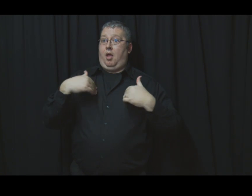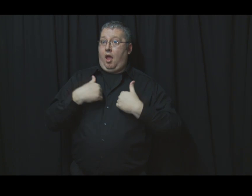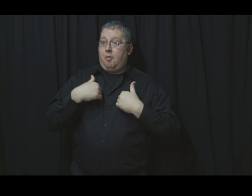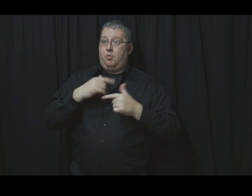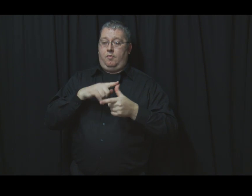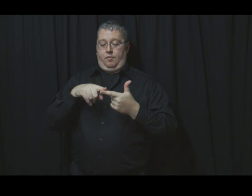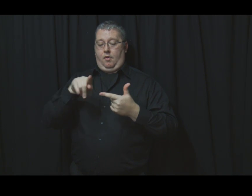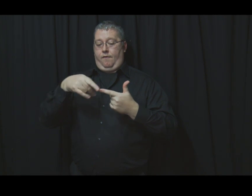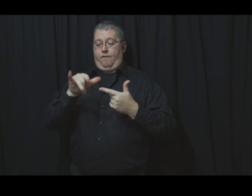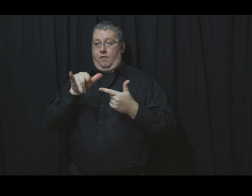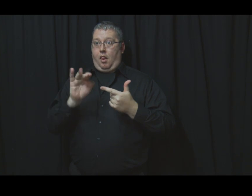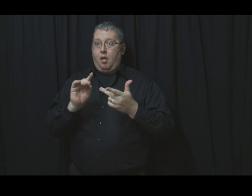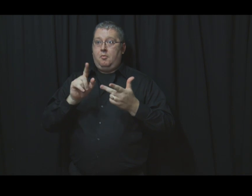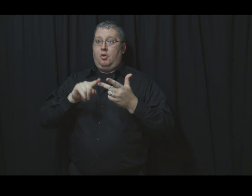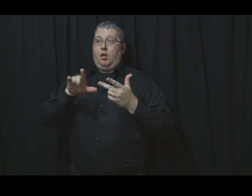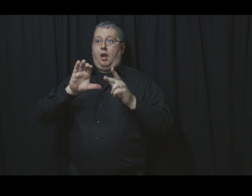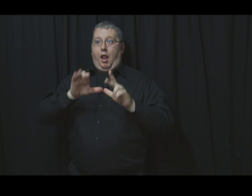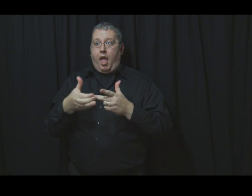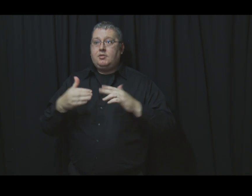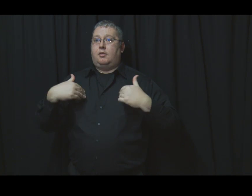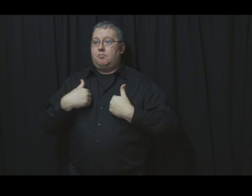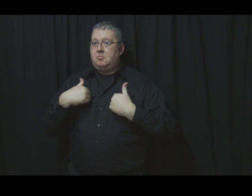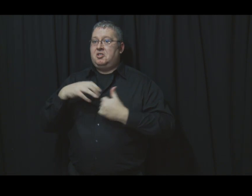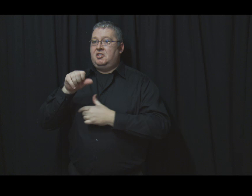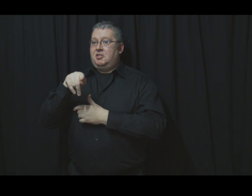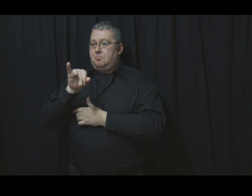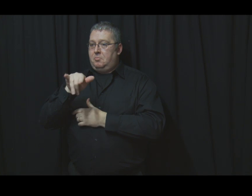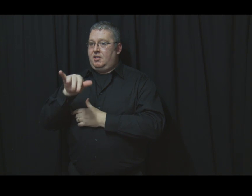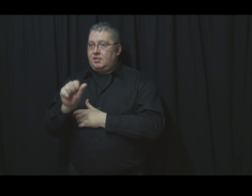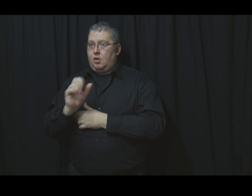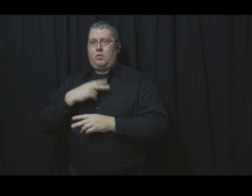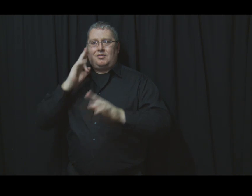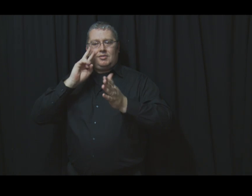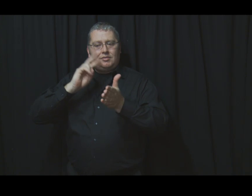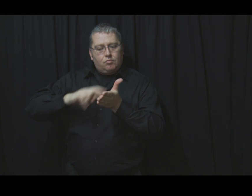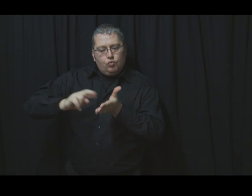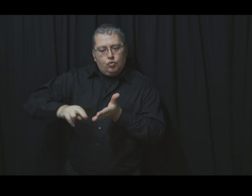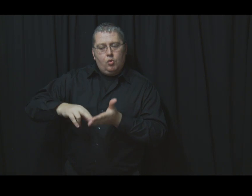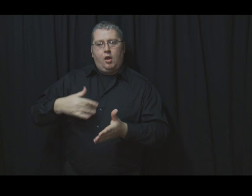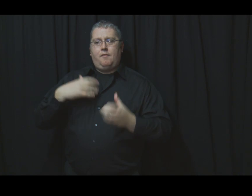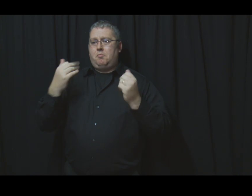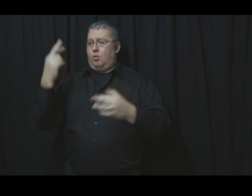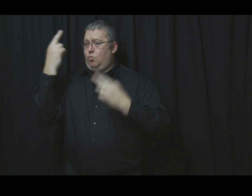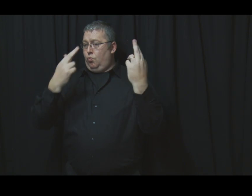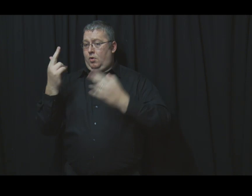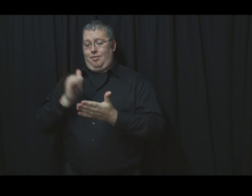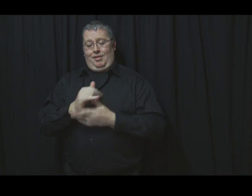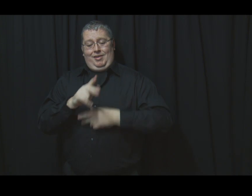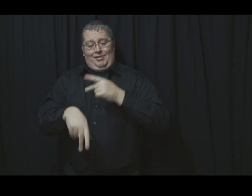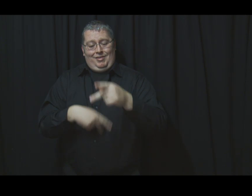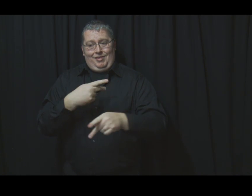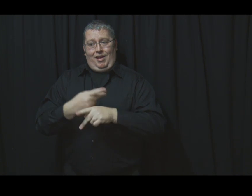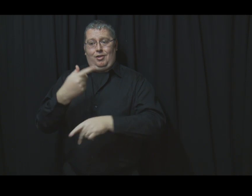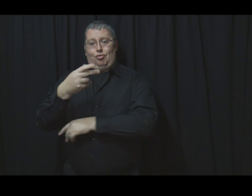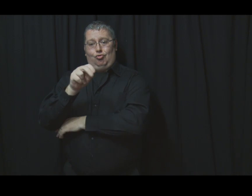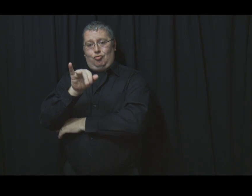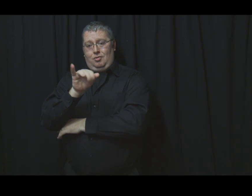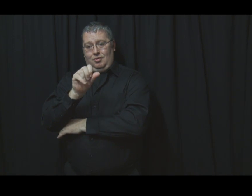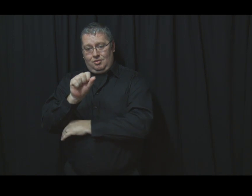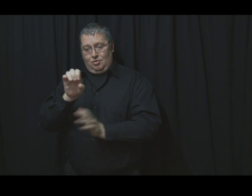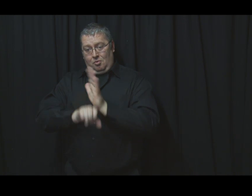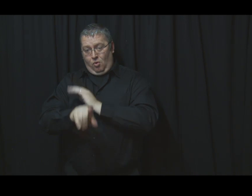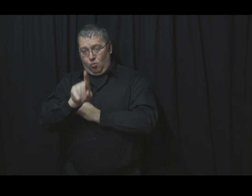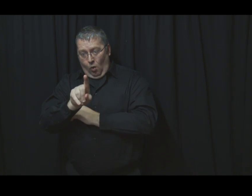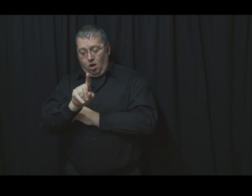as creationists, and we have many creation scientists who've researched this, and for lots of reasons, I would say the kind in Genesis 1 really is more